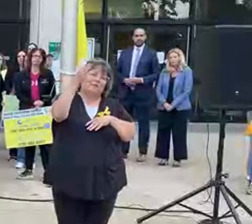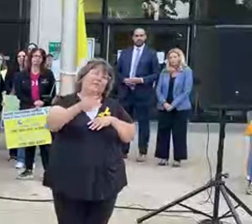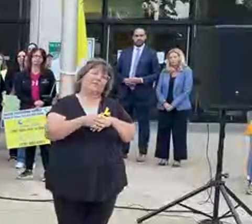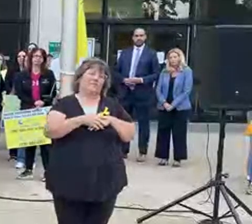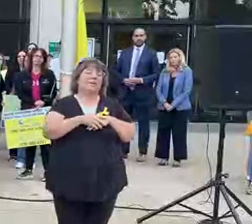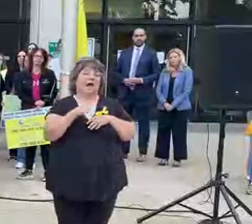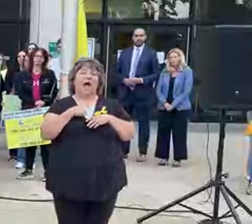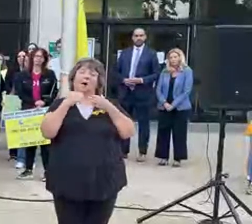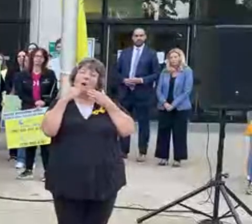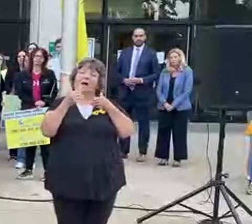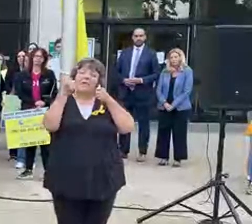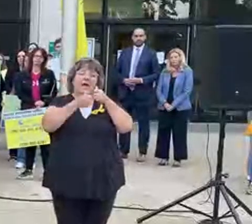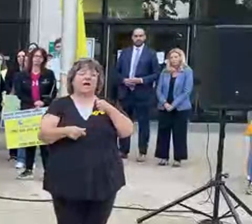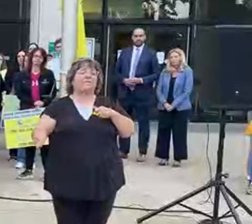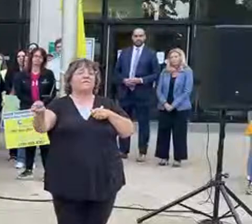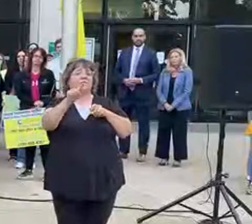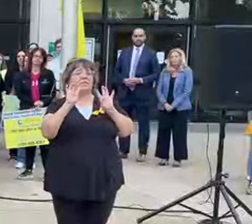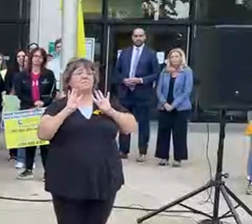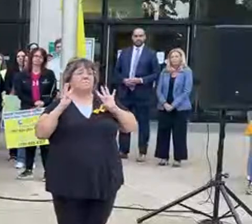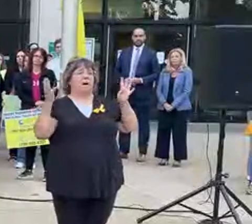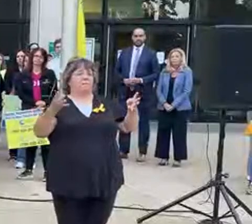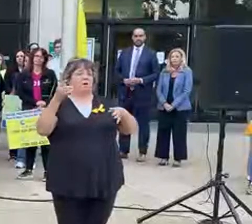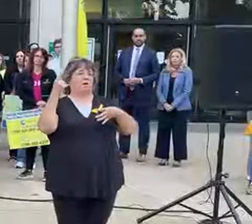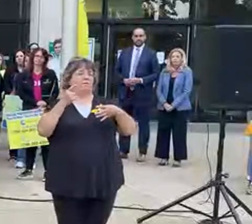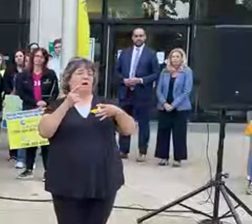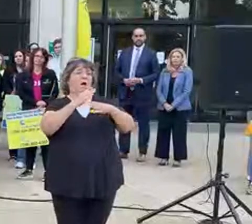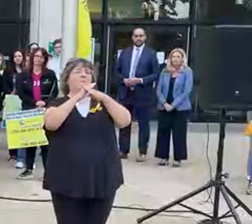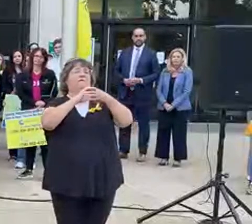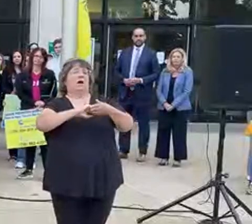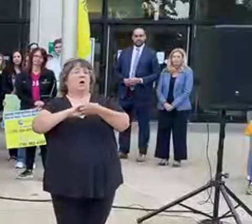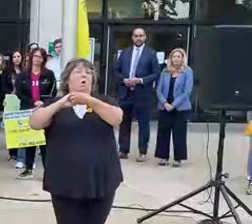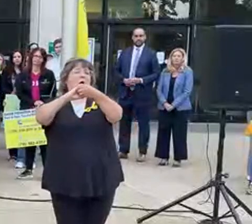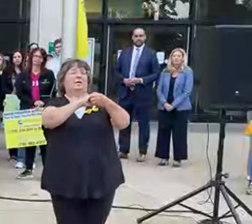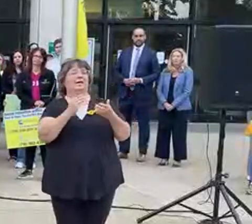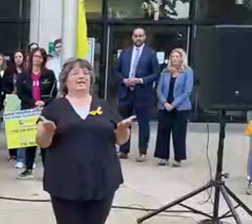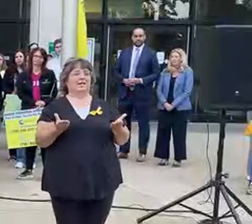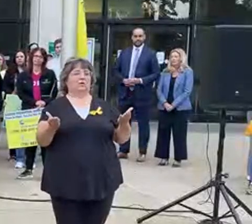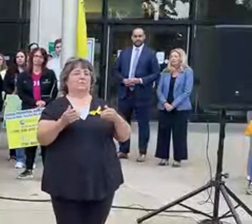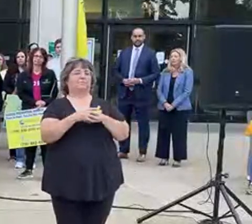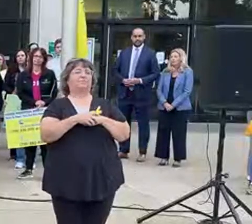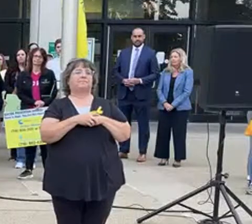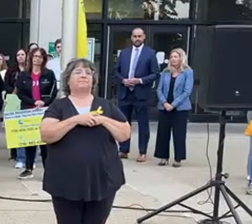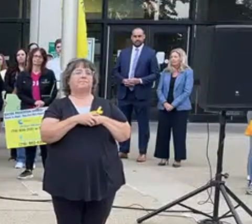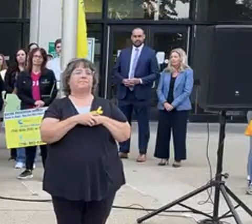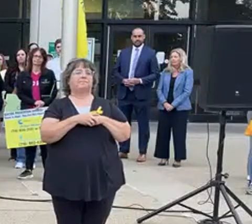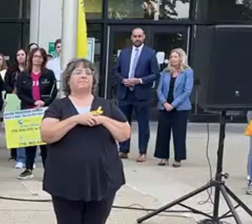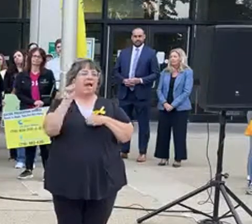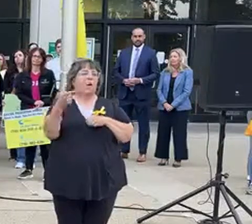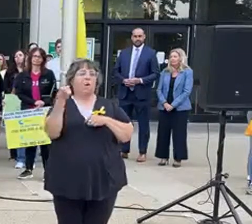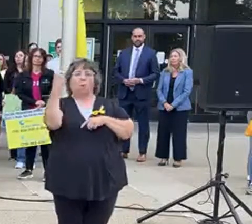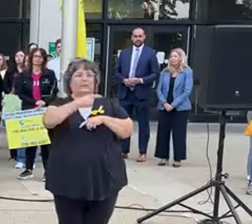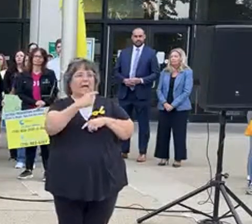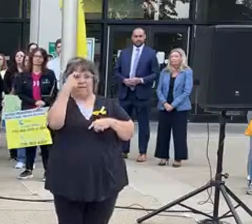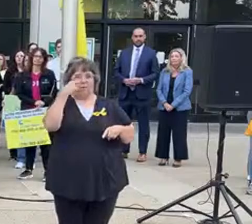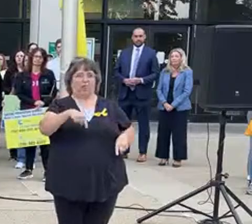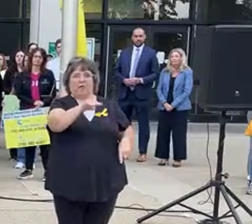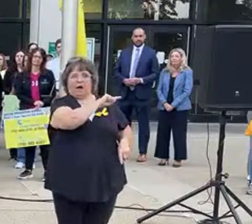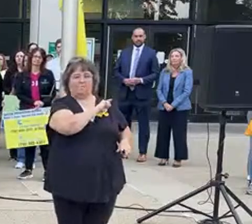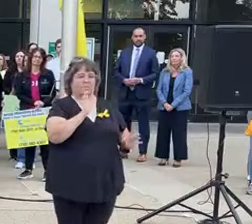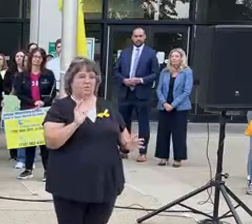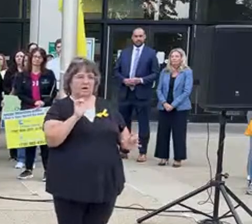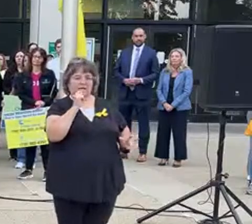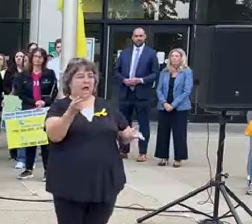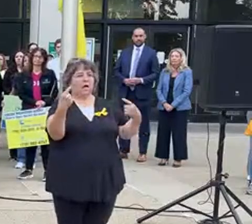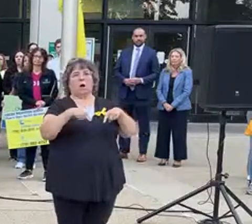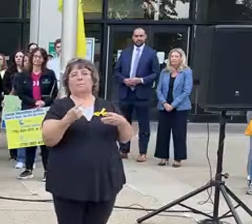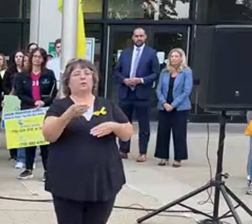And I do want to thank each and every one of the members of the Prevention Coalition that are here. This is not just one day for them. This is not just